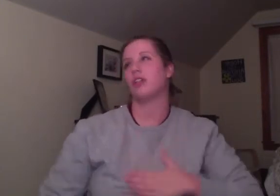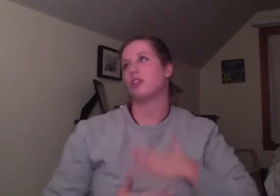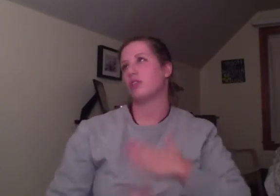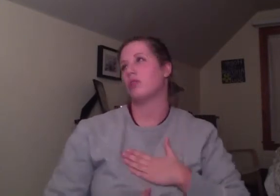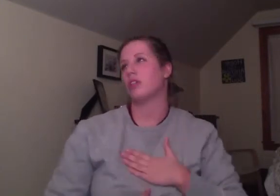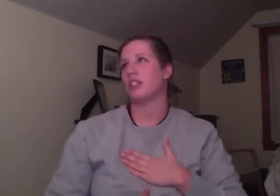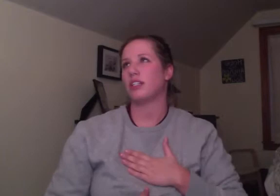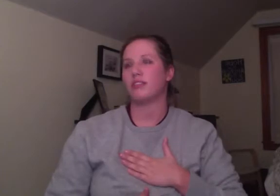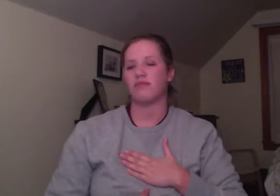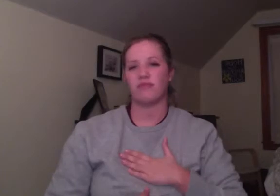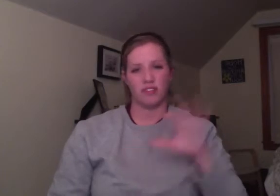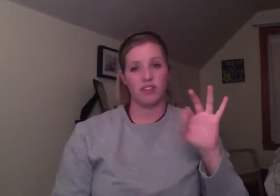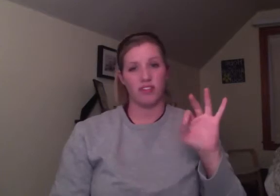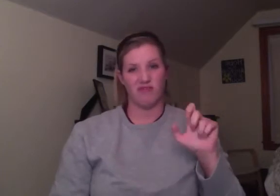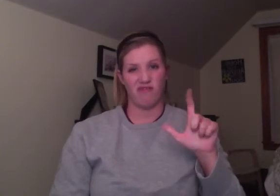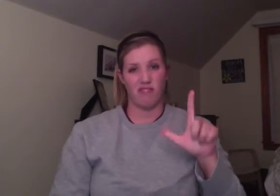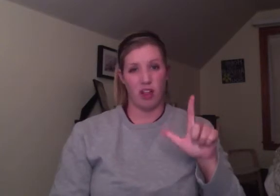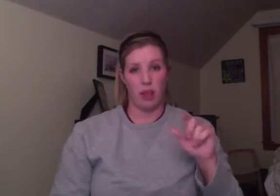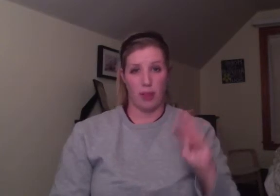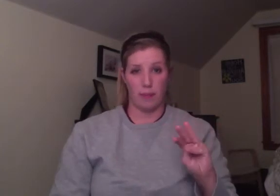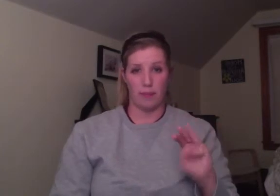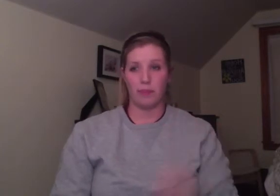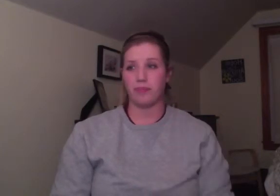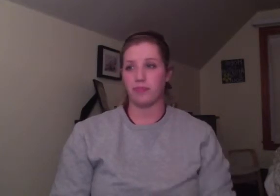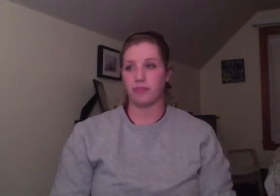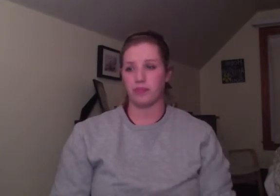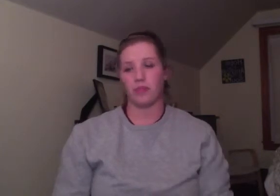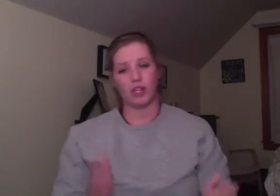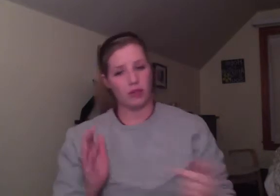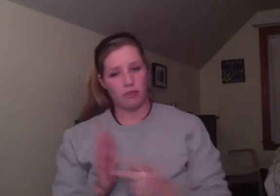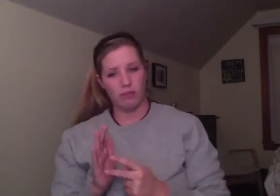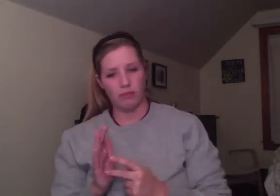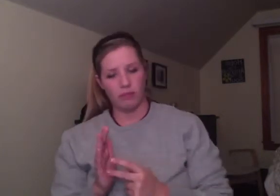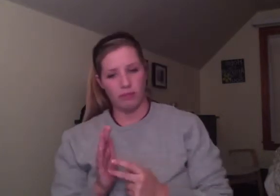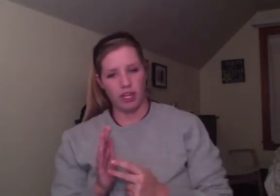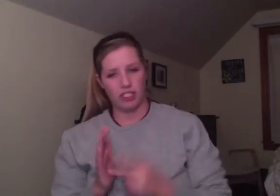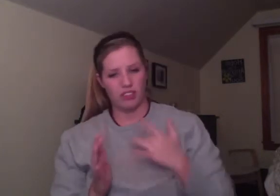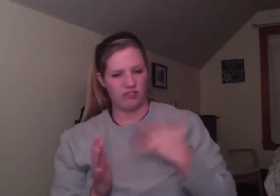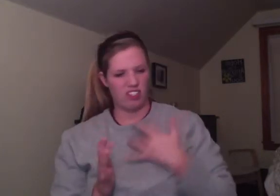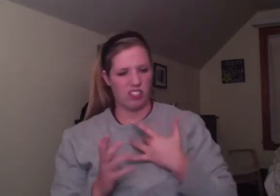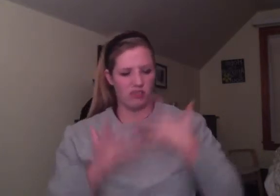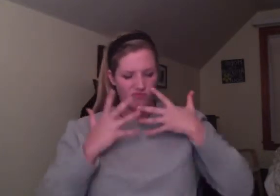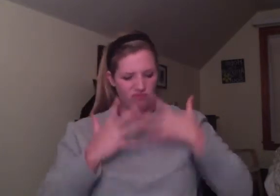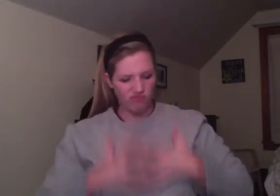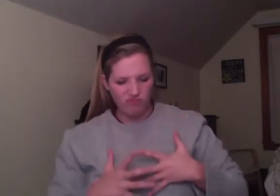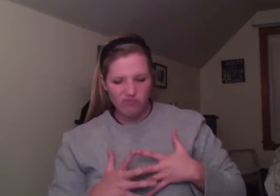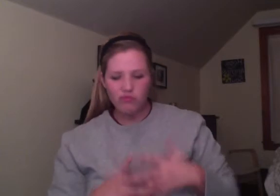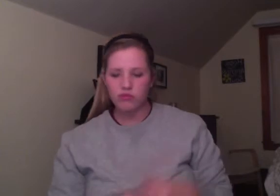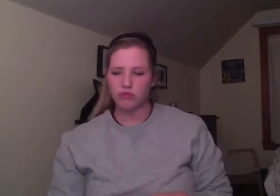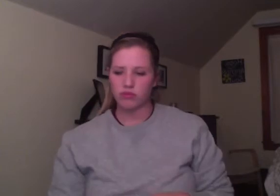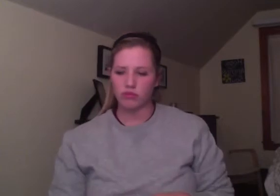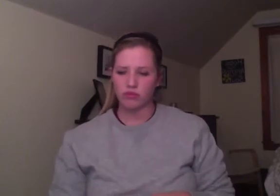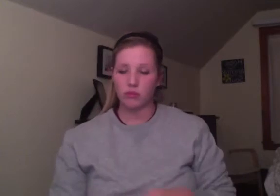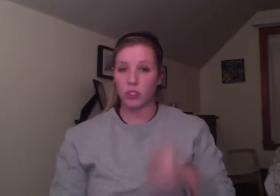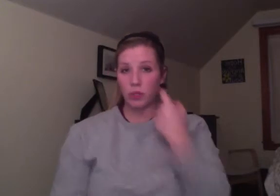film. And going back to talking about that feeling discouraged, recently, about 6 months ago, I